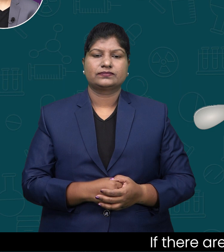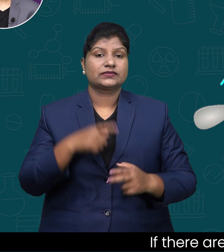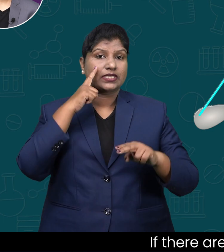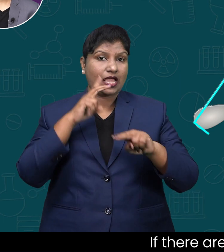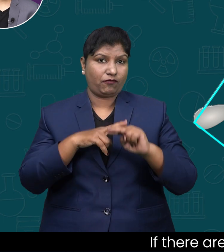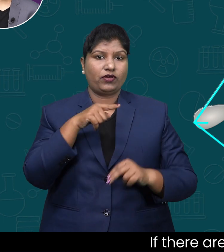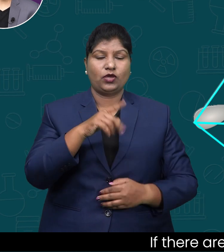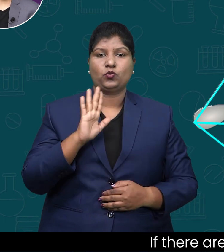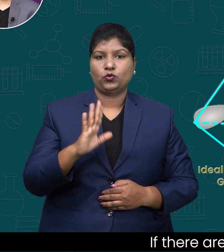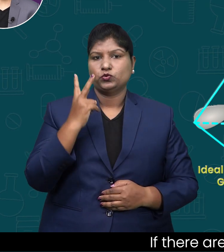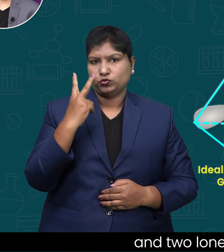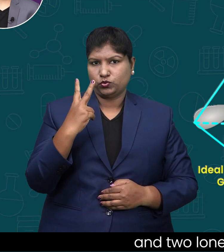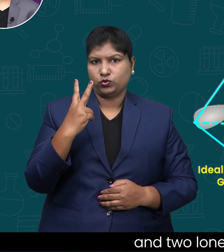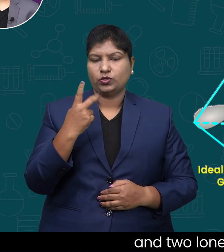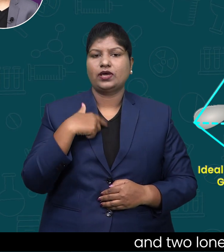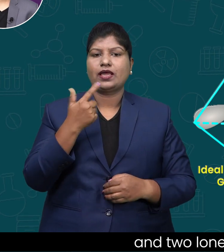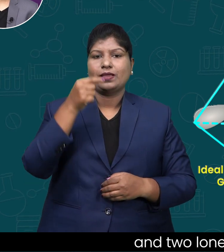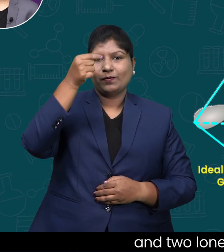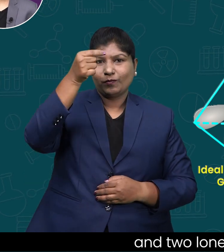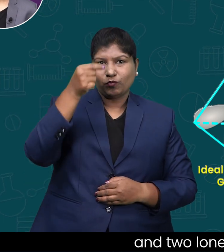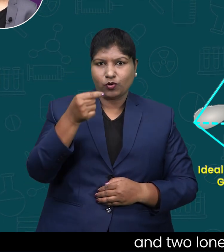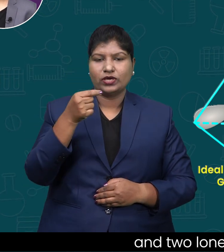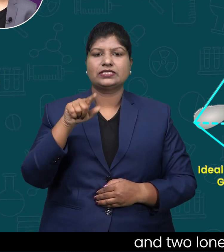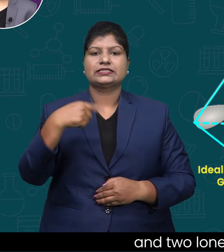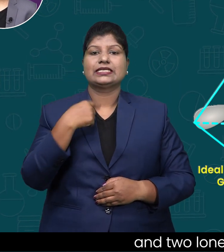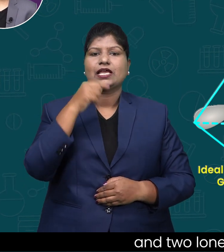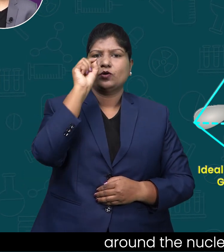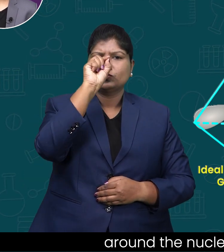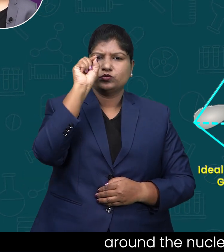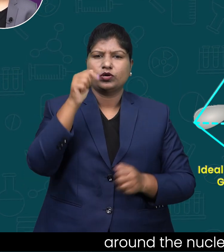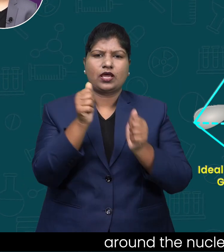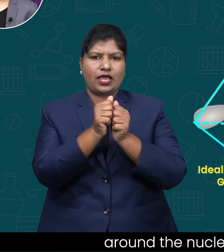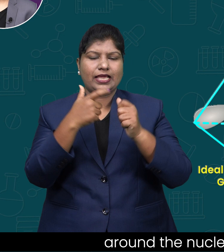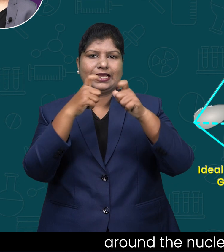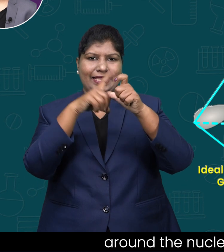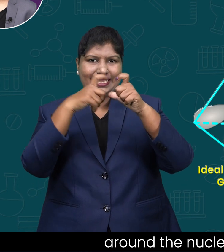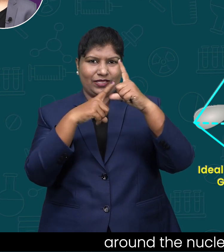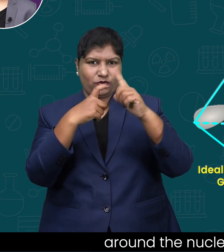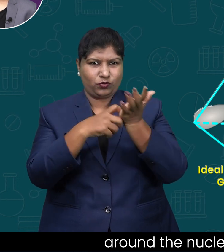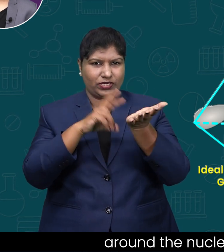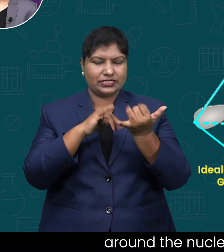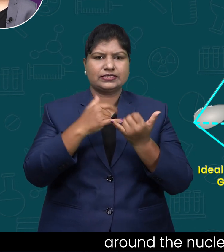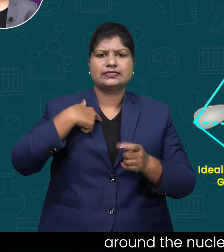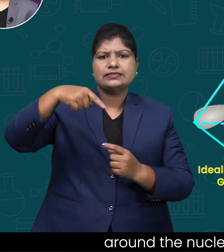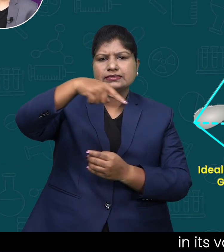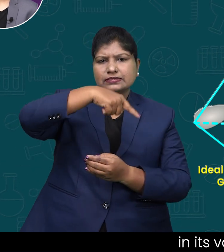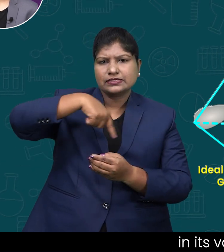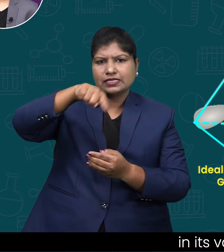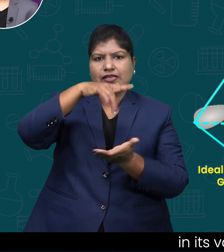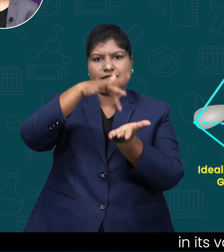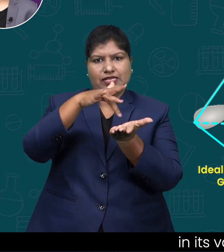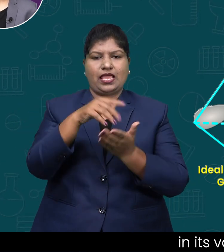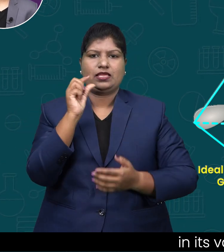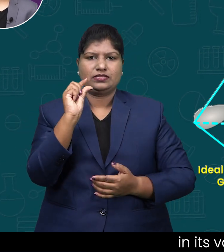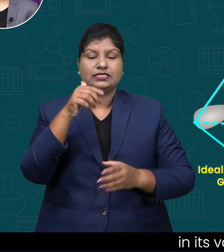If there are 2 bond pairs and 2 lone pairs of electrons around the nucleus of the central atom in